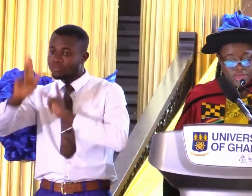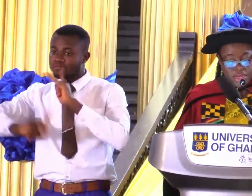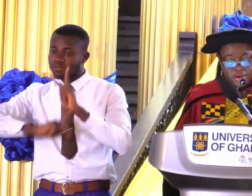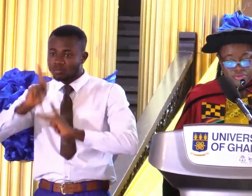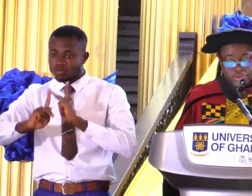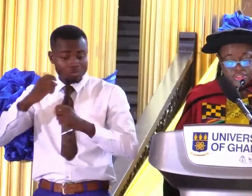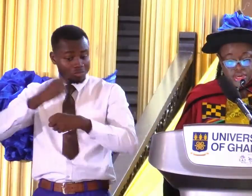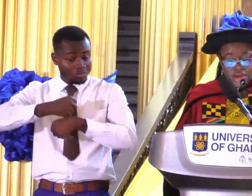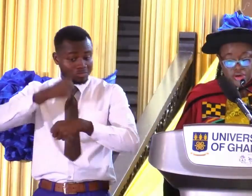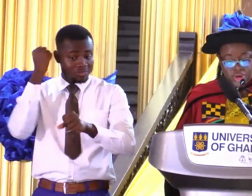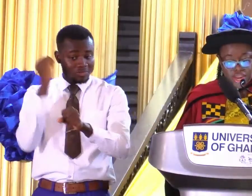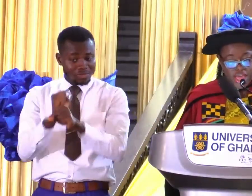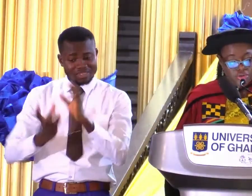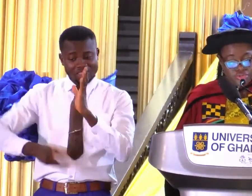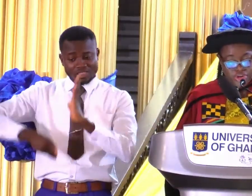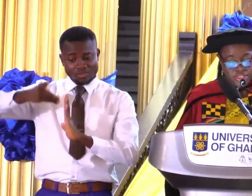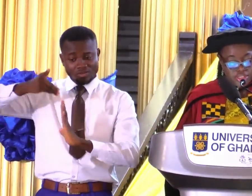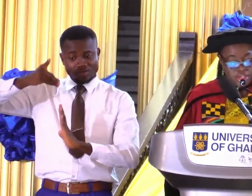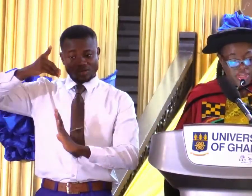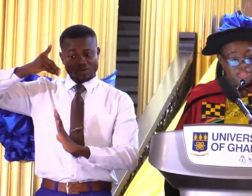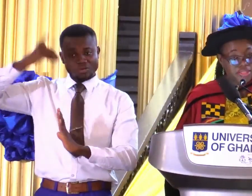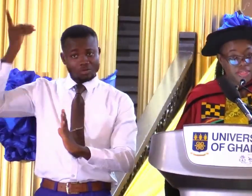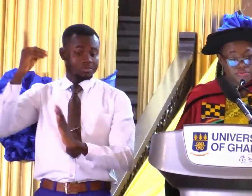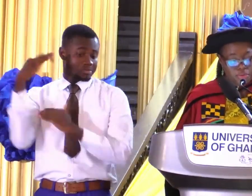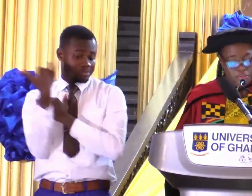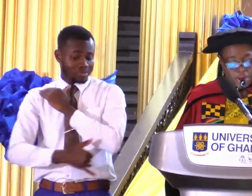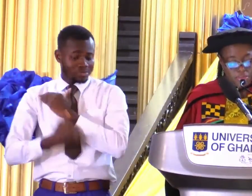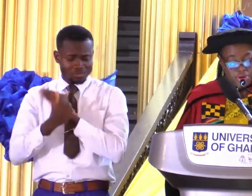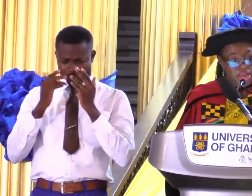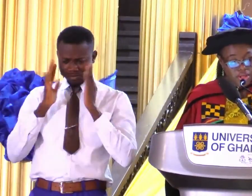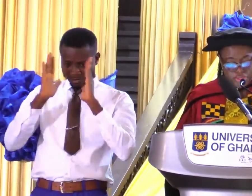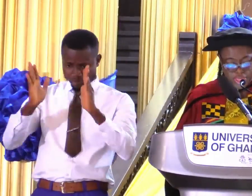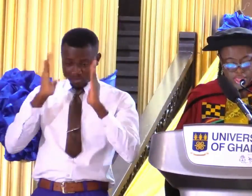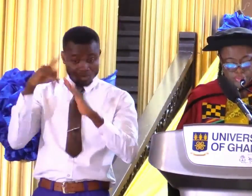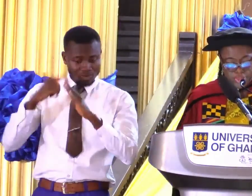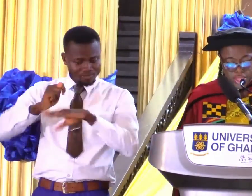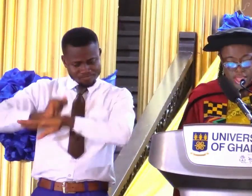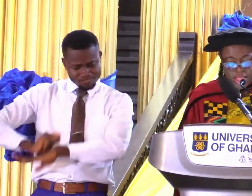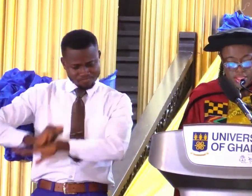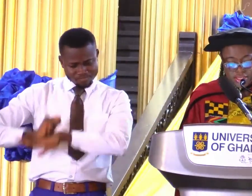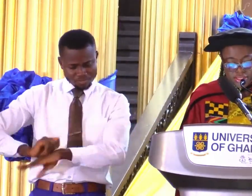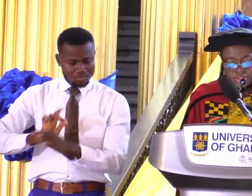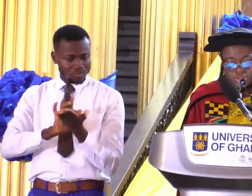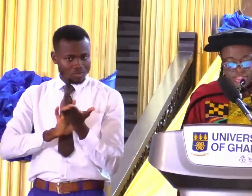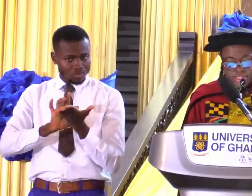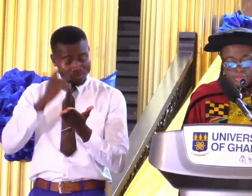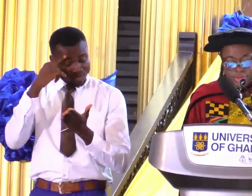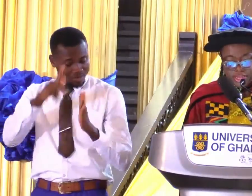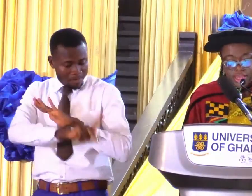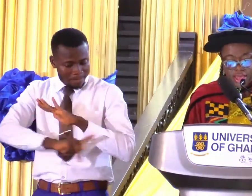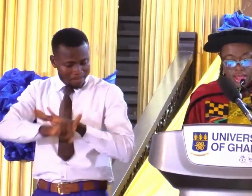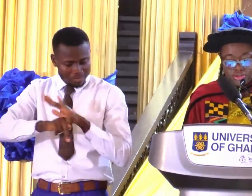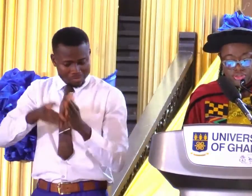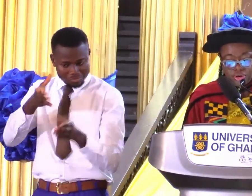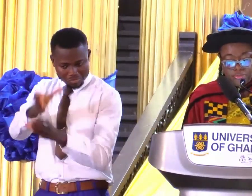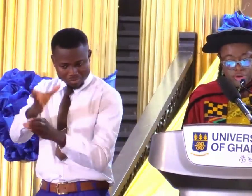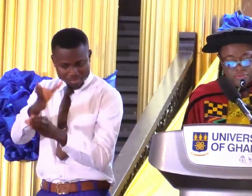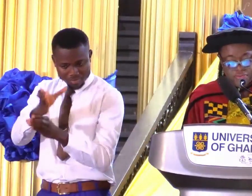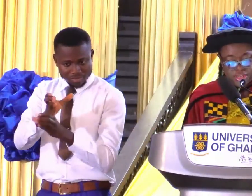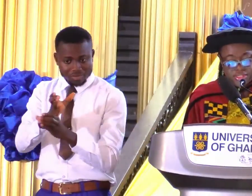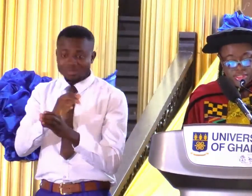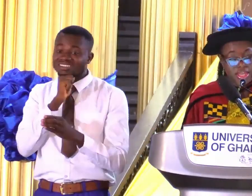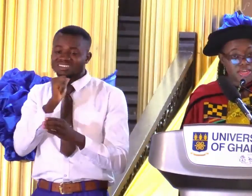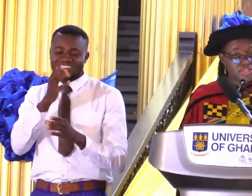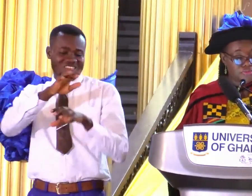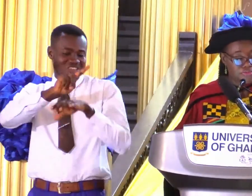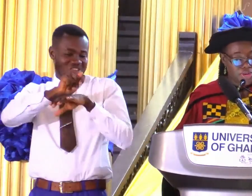developing countries rely on traditional medicine for primary health care. This is not simply a cultural